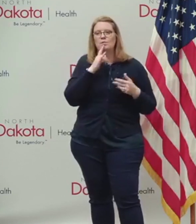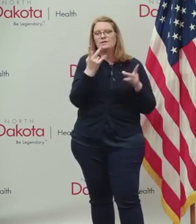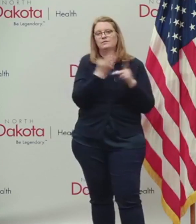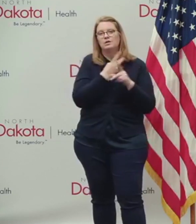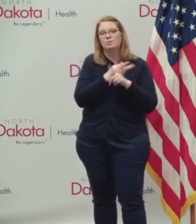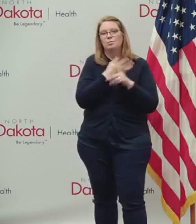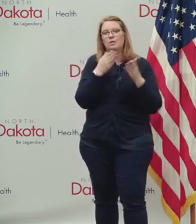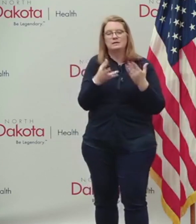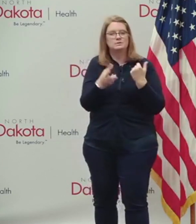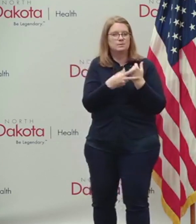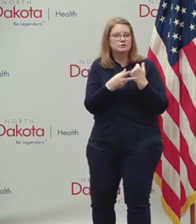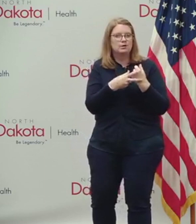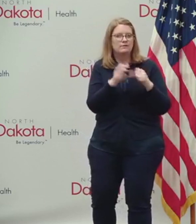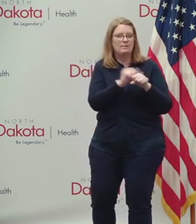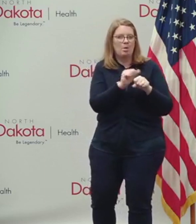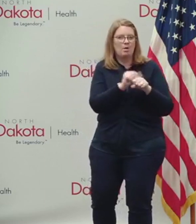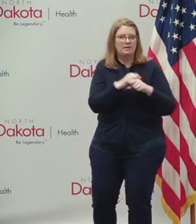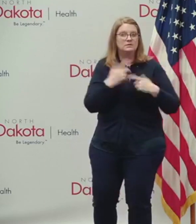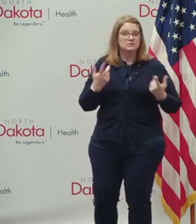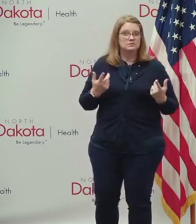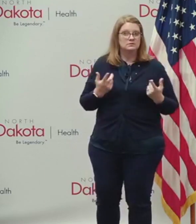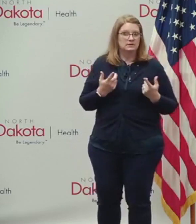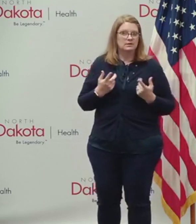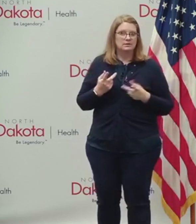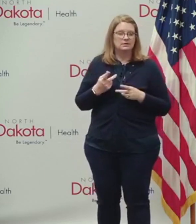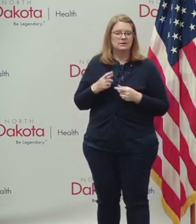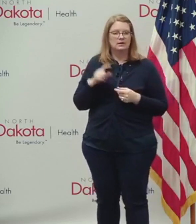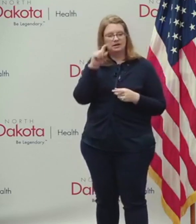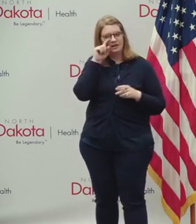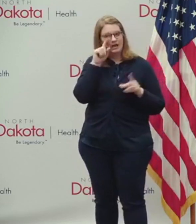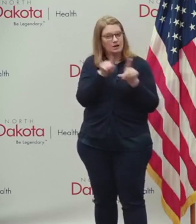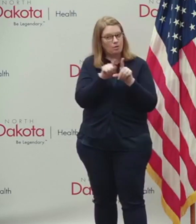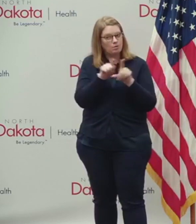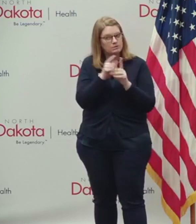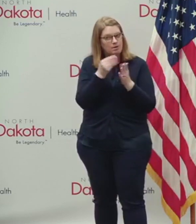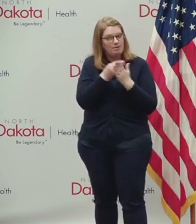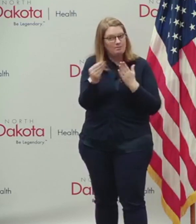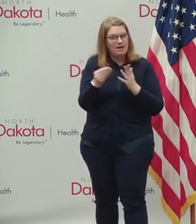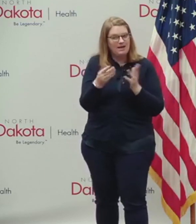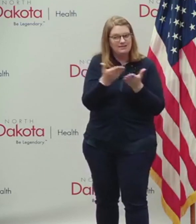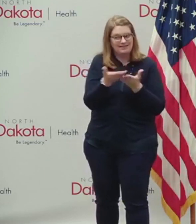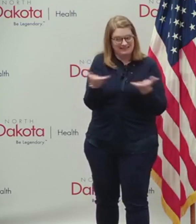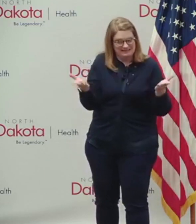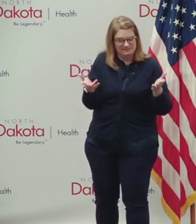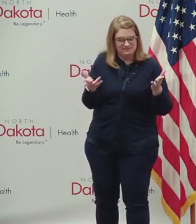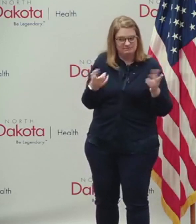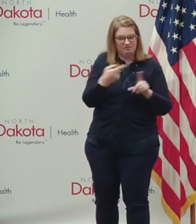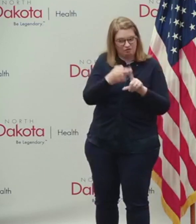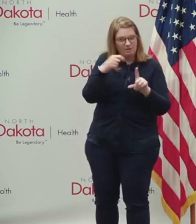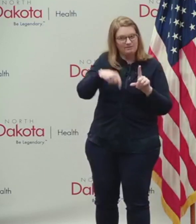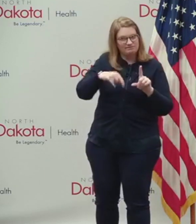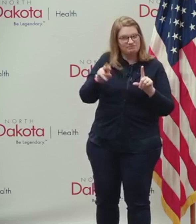employment for North Dakotans, buying North Dakota products to help keep that industry going.